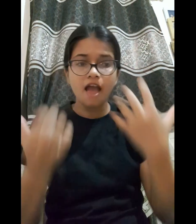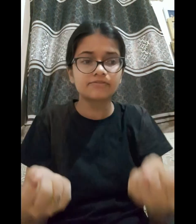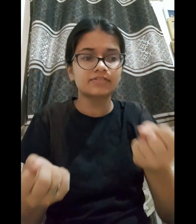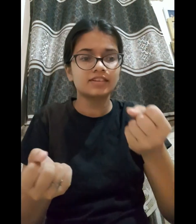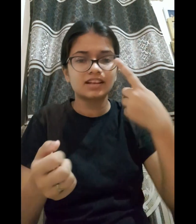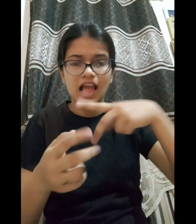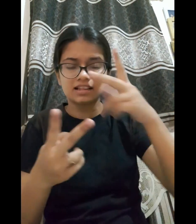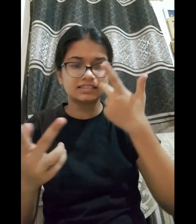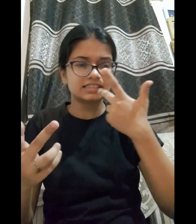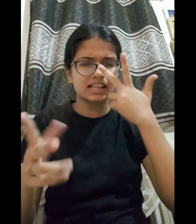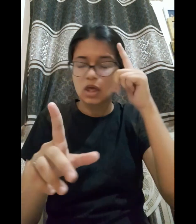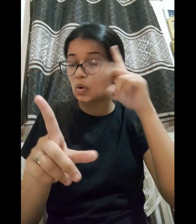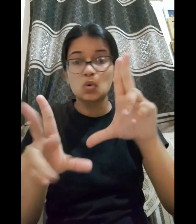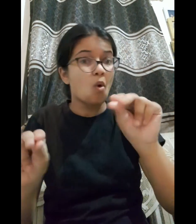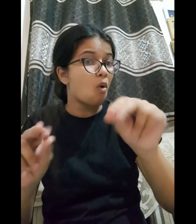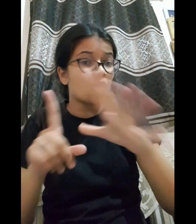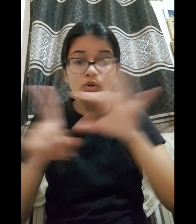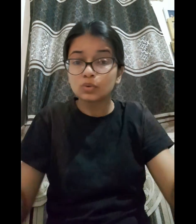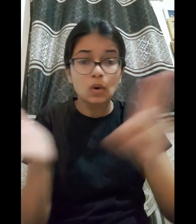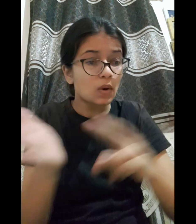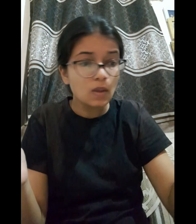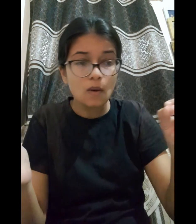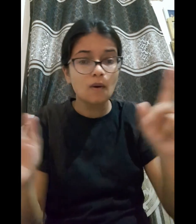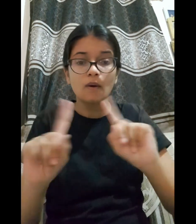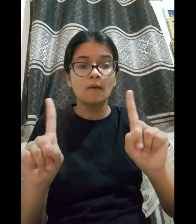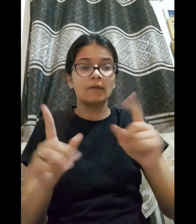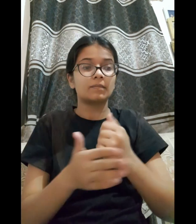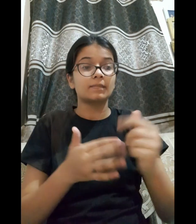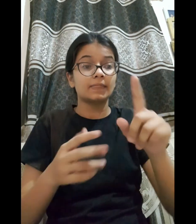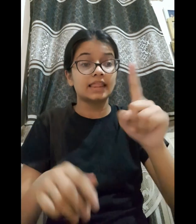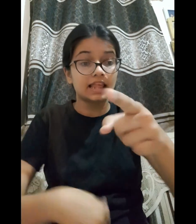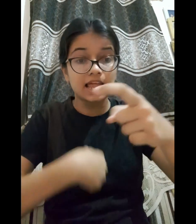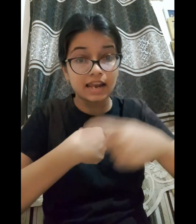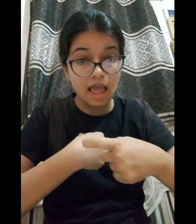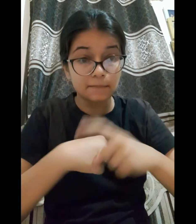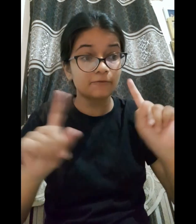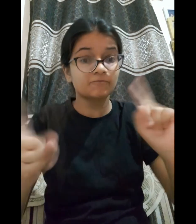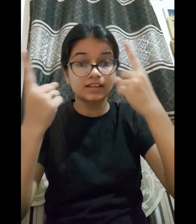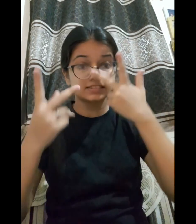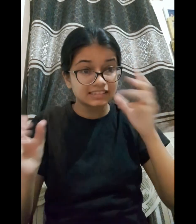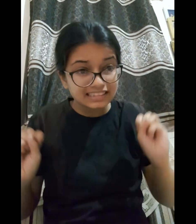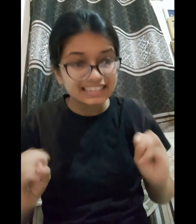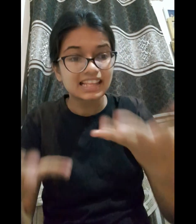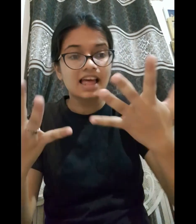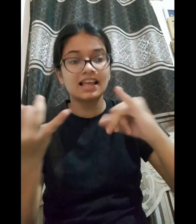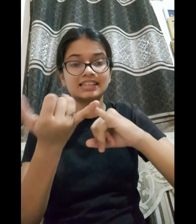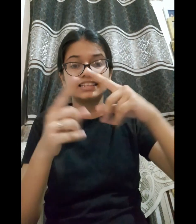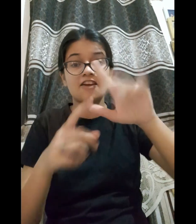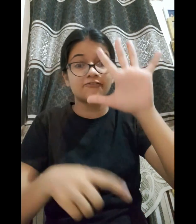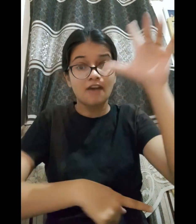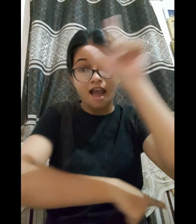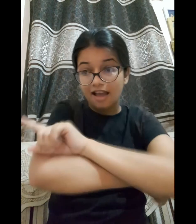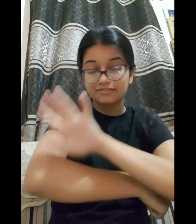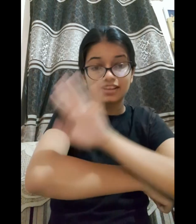eliminating the viruses. Don't do that. So therefore, timing becomes critical of not starting steroids in the first 5 days